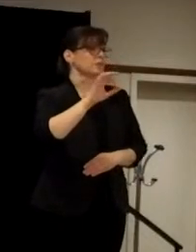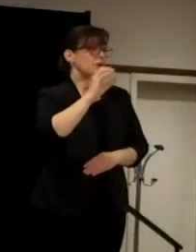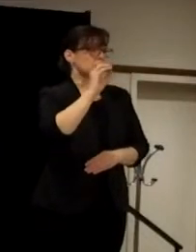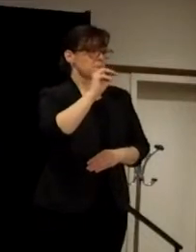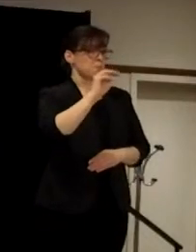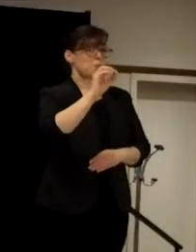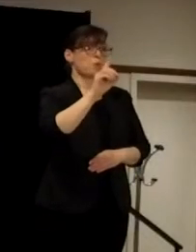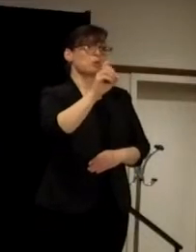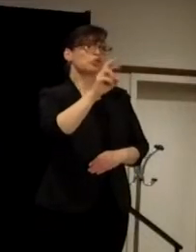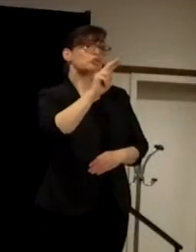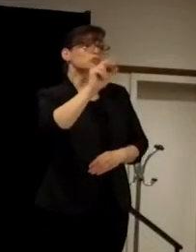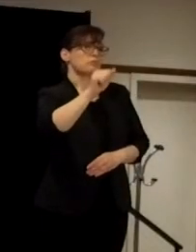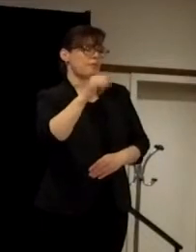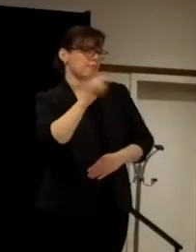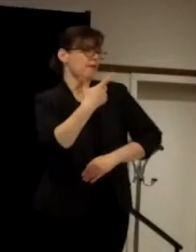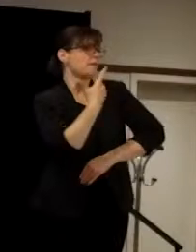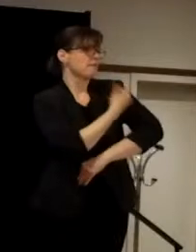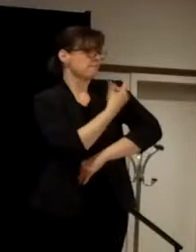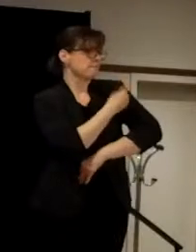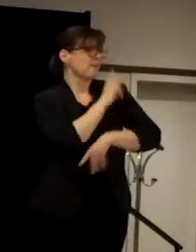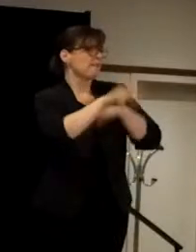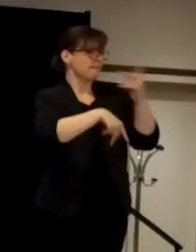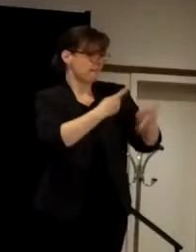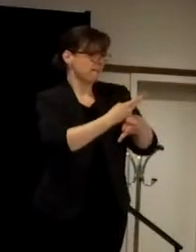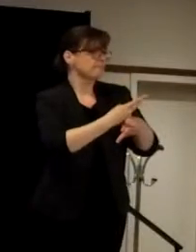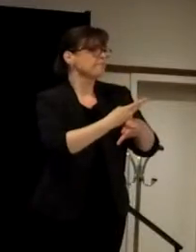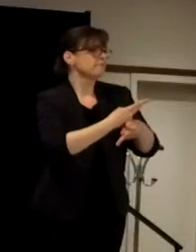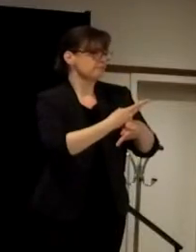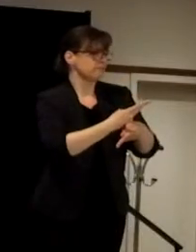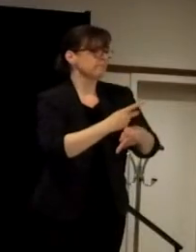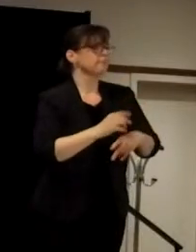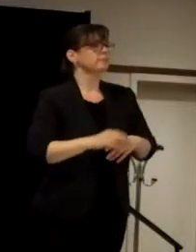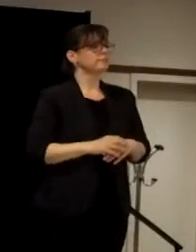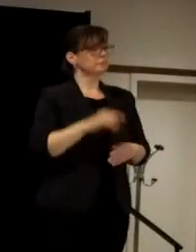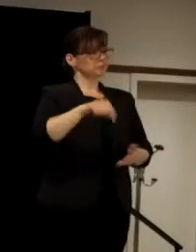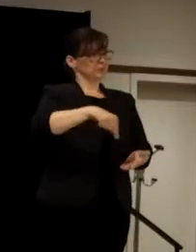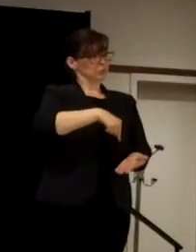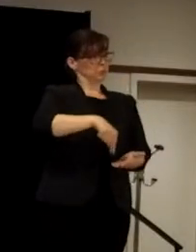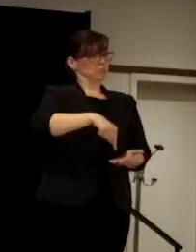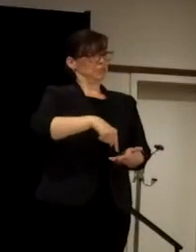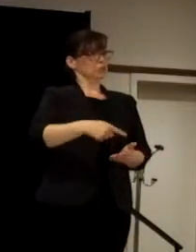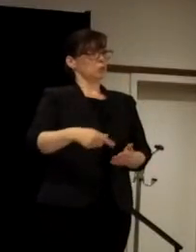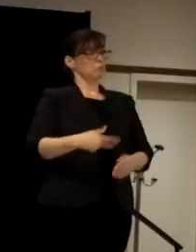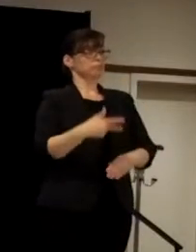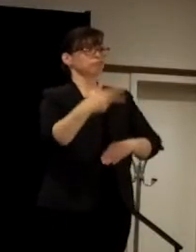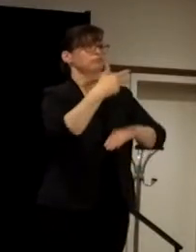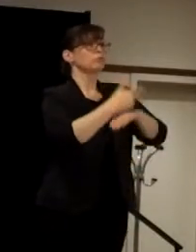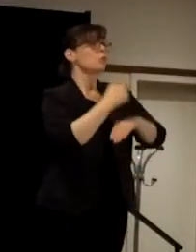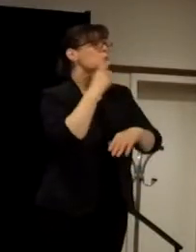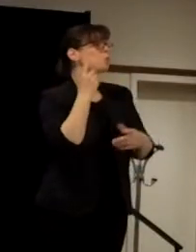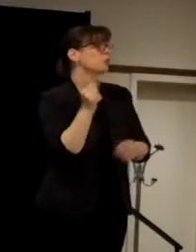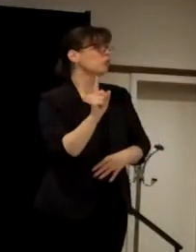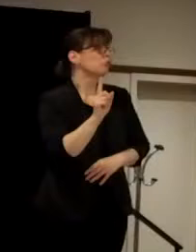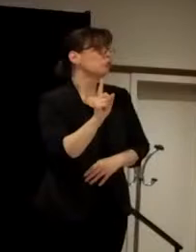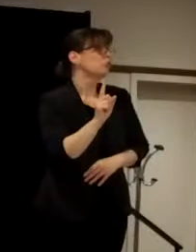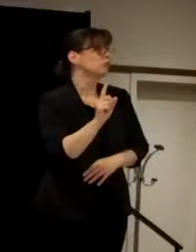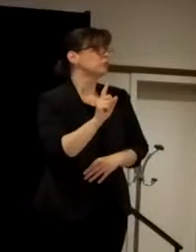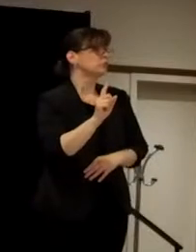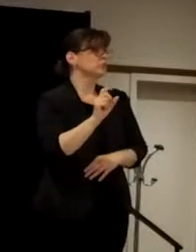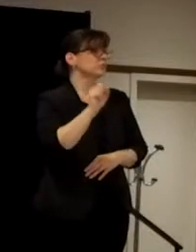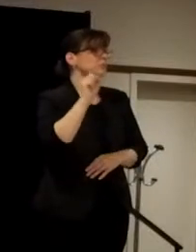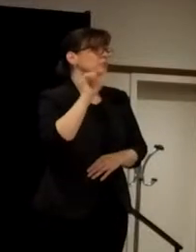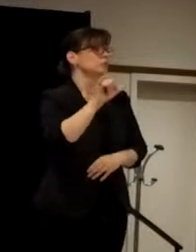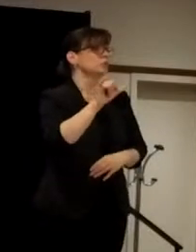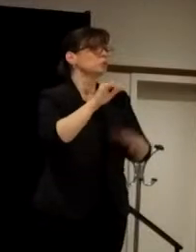When we look at, we have 2 pop-ups scheduled this week. One on Wednesday at the Syracuse Housing Authority Freedom Commons